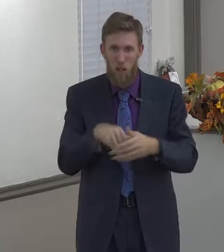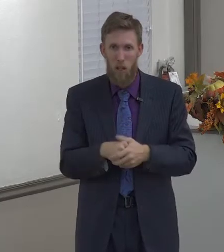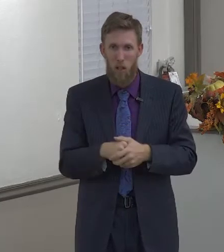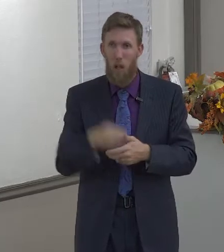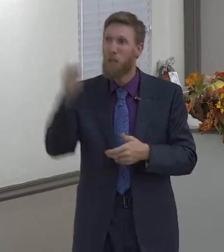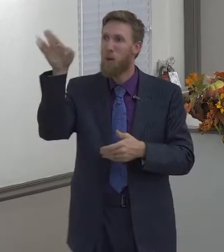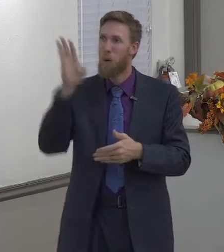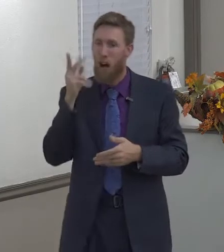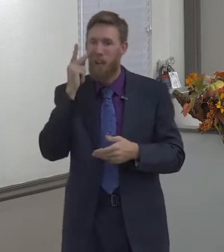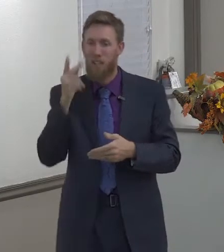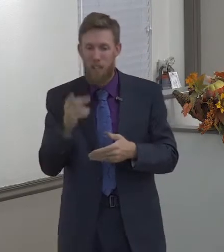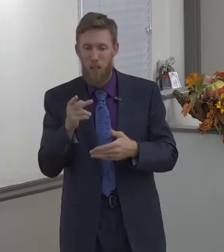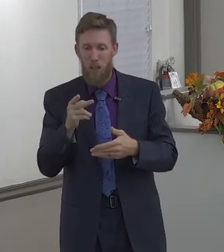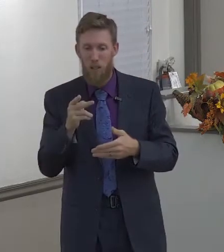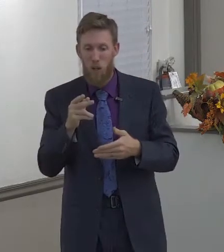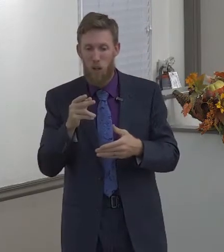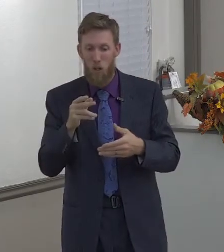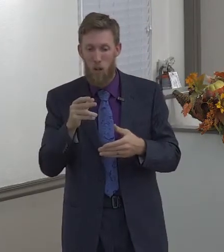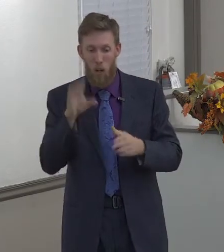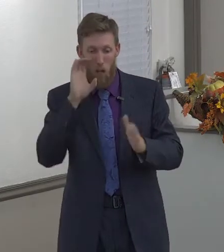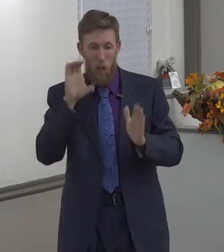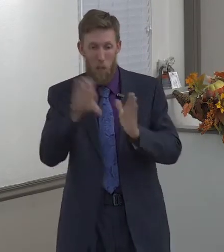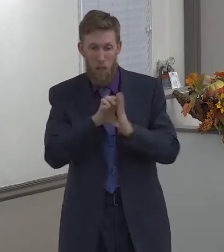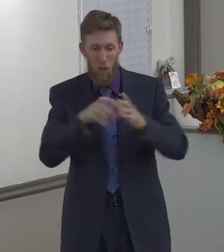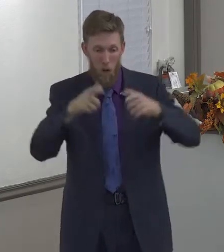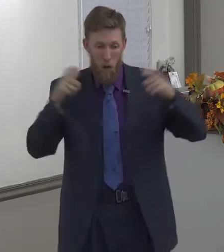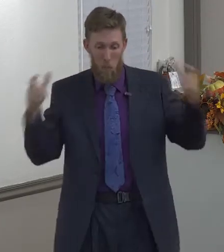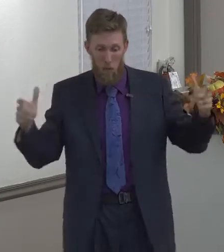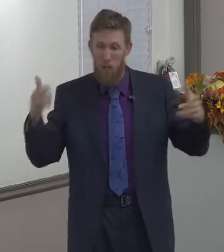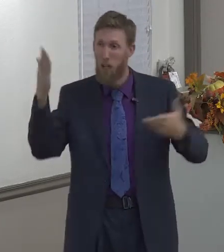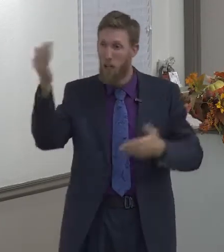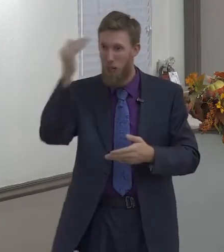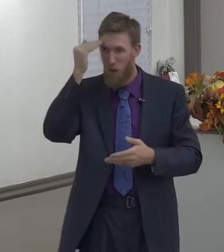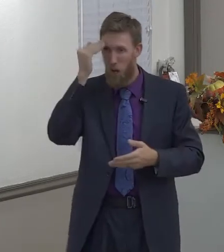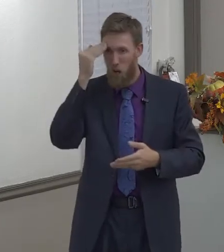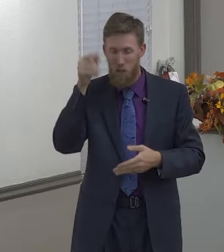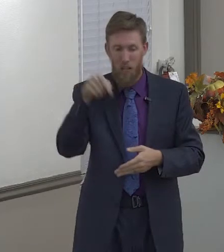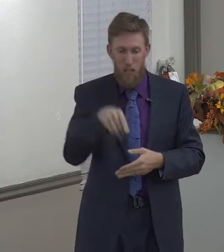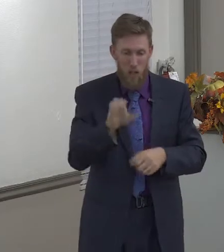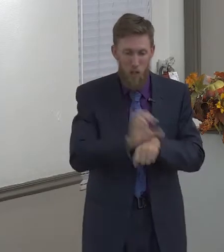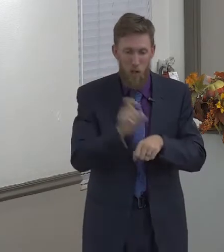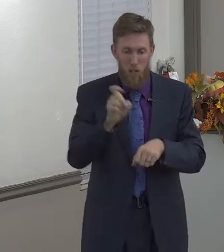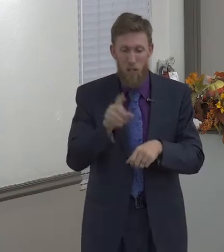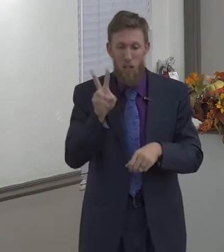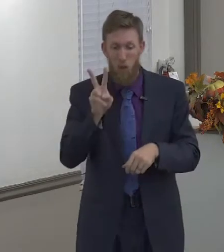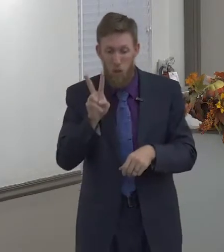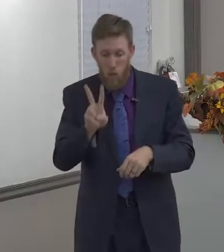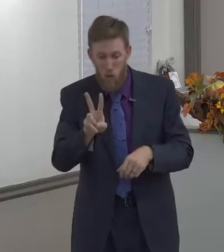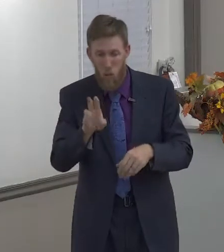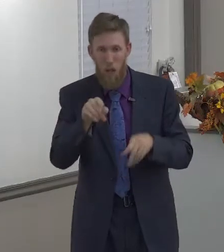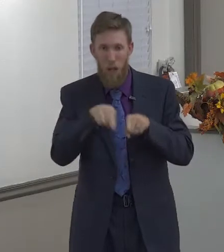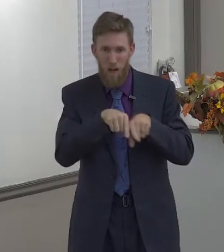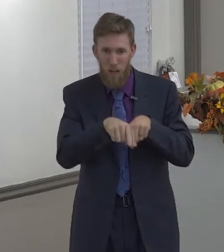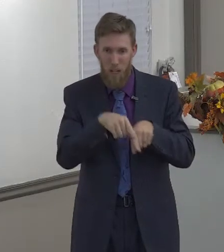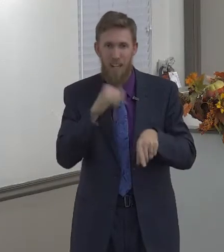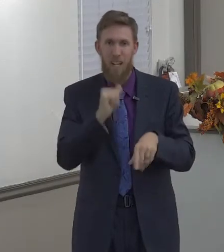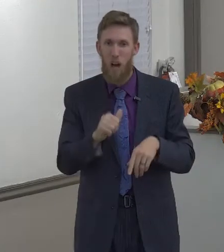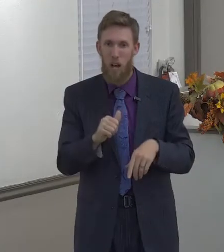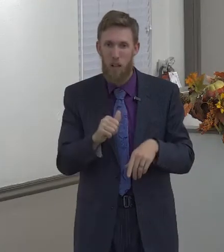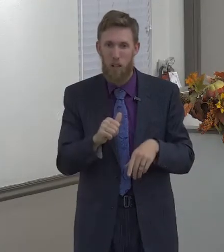one. He's got it down. We don't see the big picture. We all think that, well, this would be the best thing if we all did